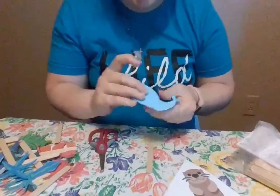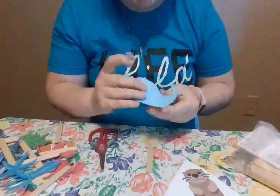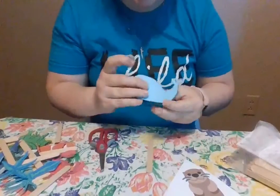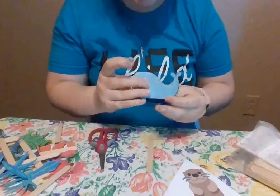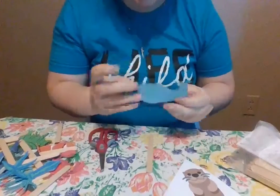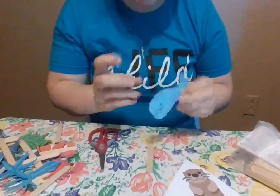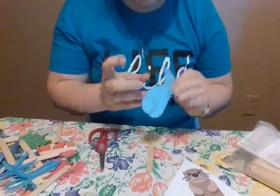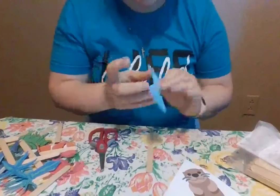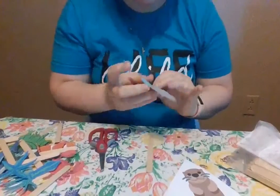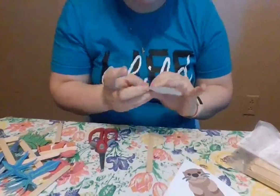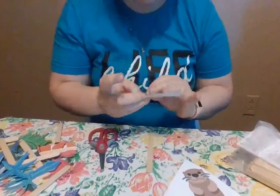stick.